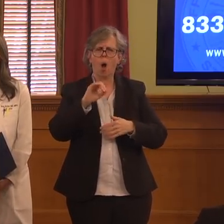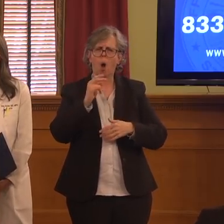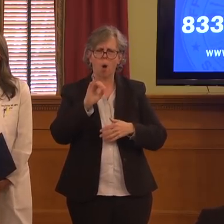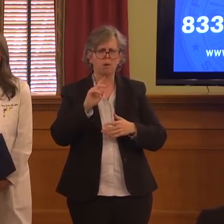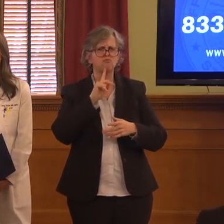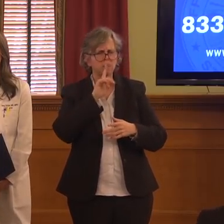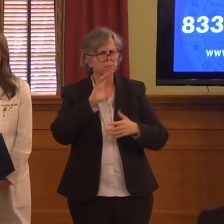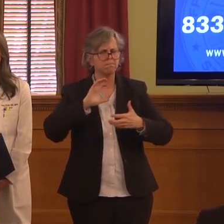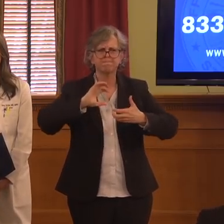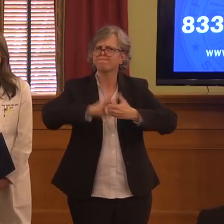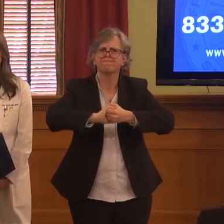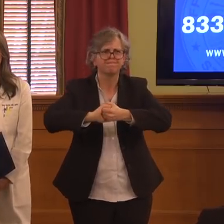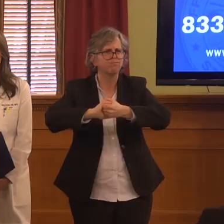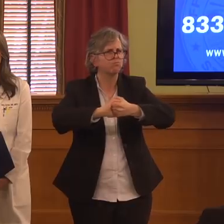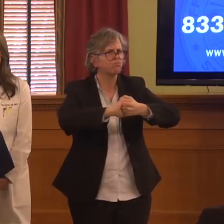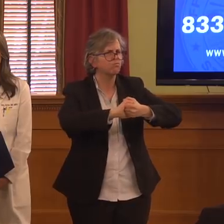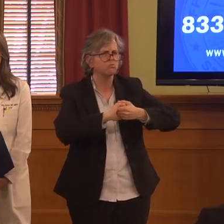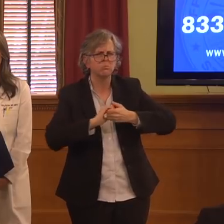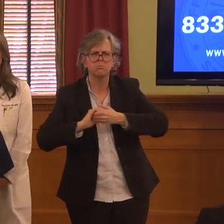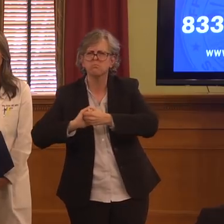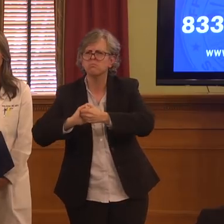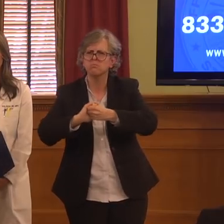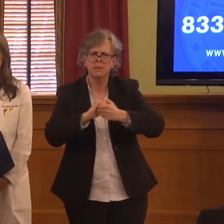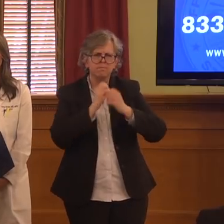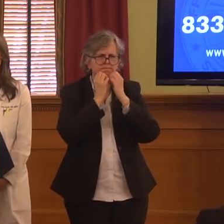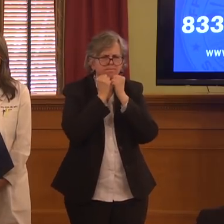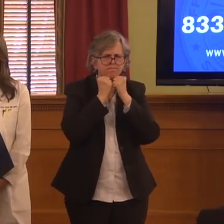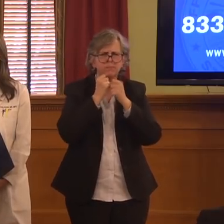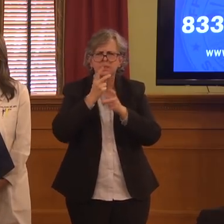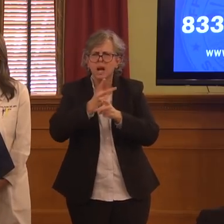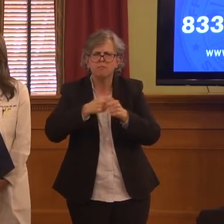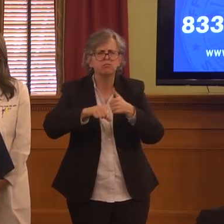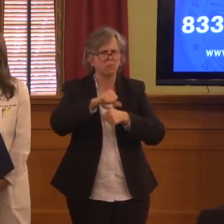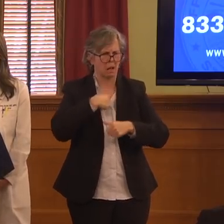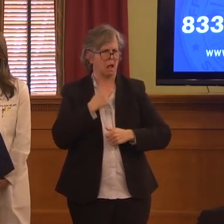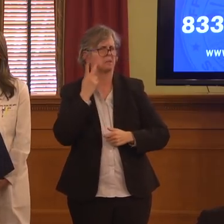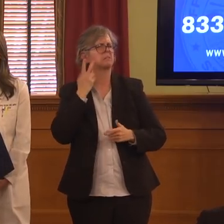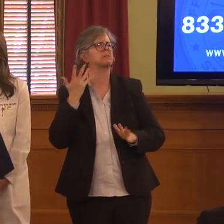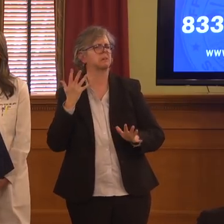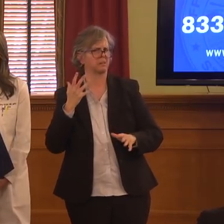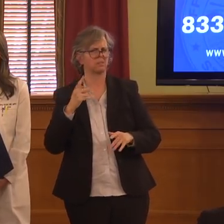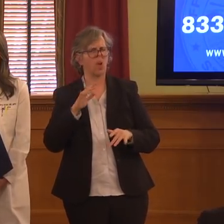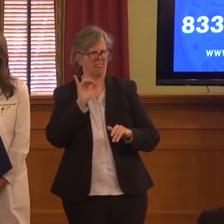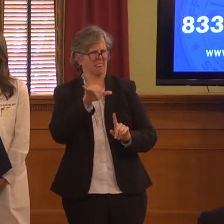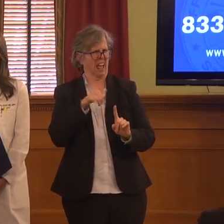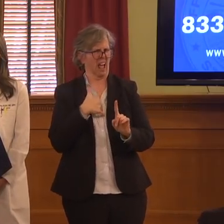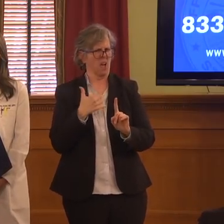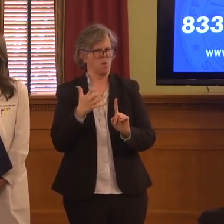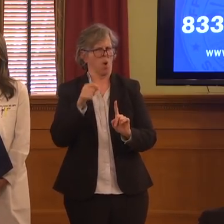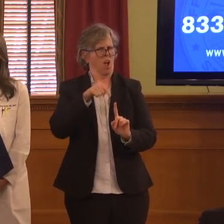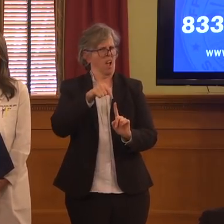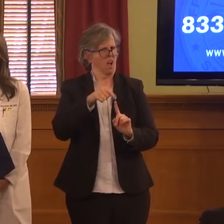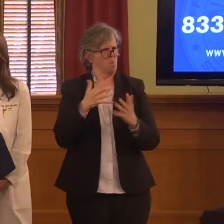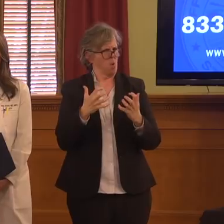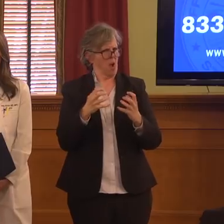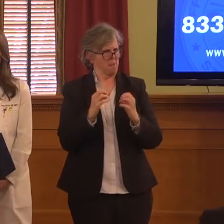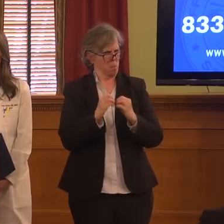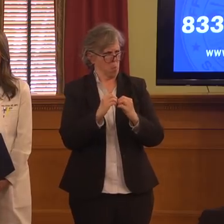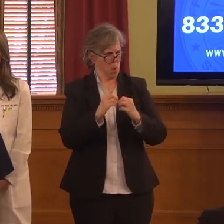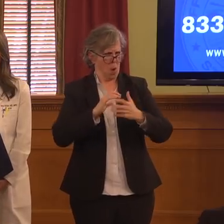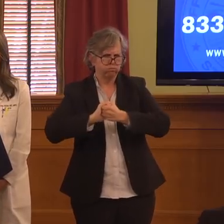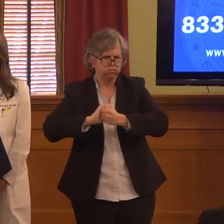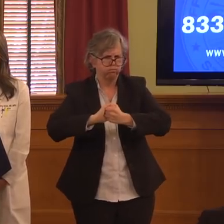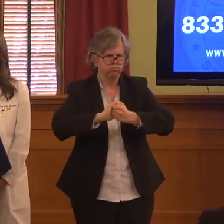every single time Ohioans take care of each other. And so that's what we all have to do. We have to take care of each